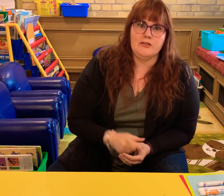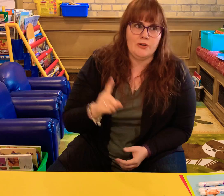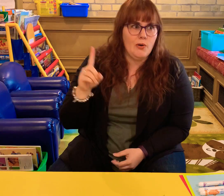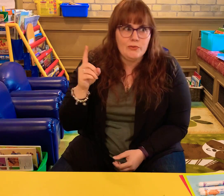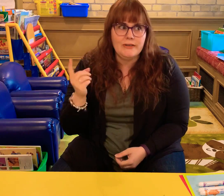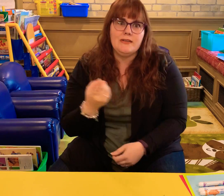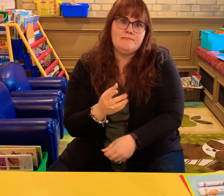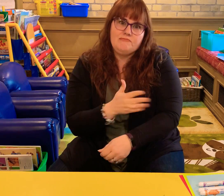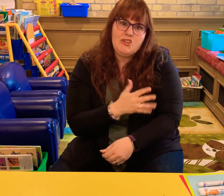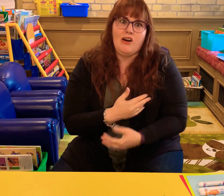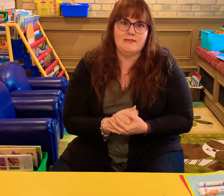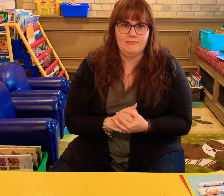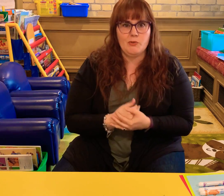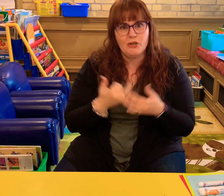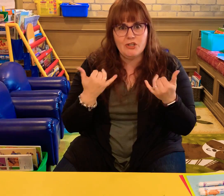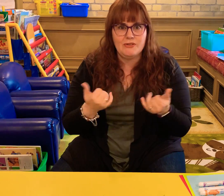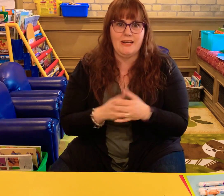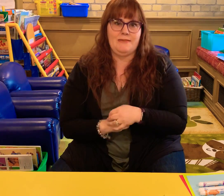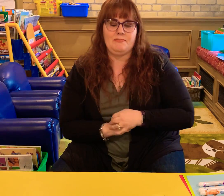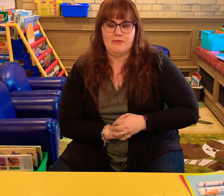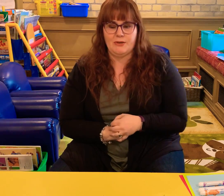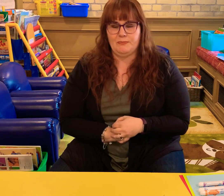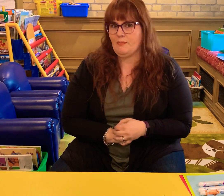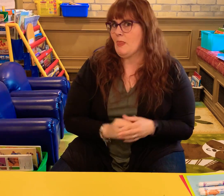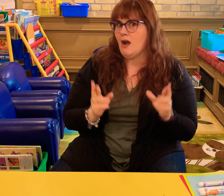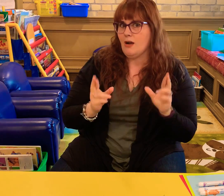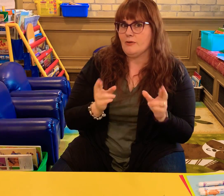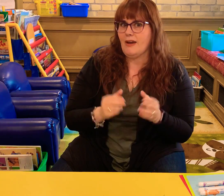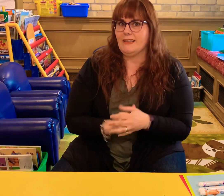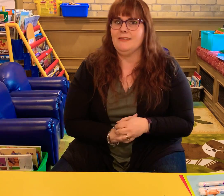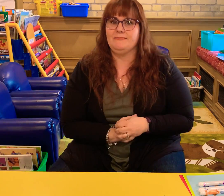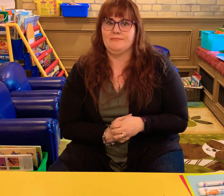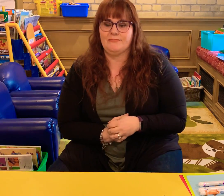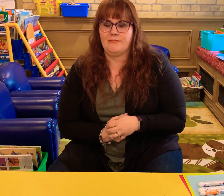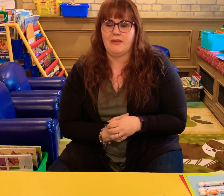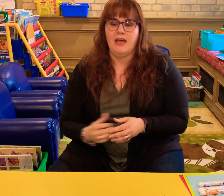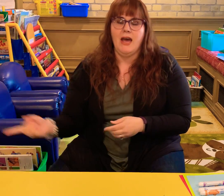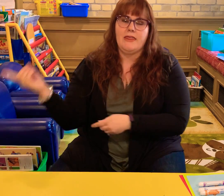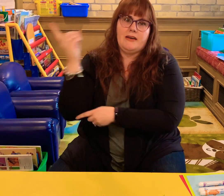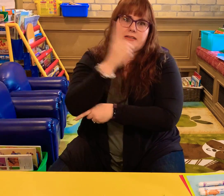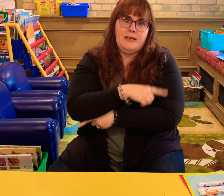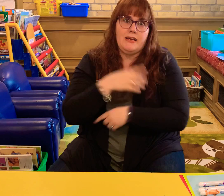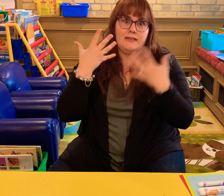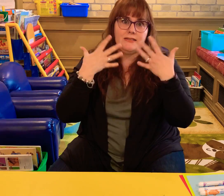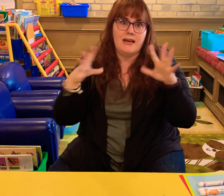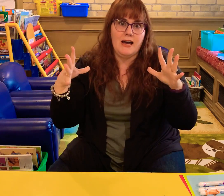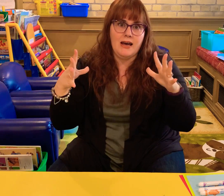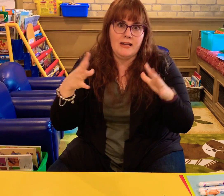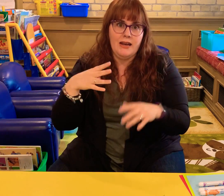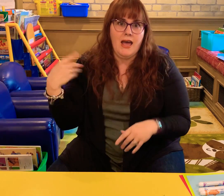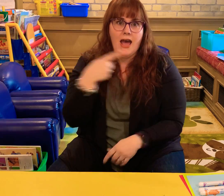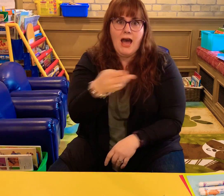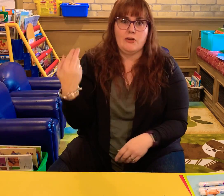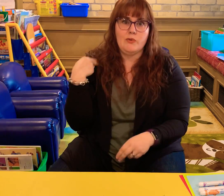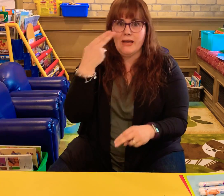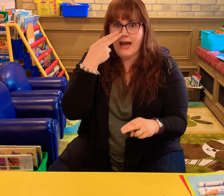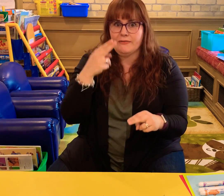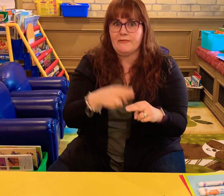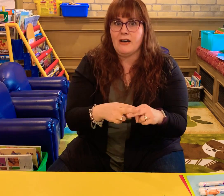it's the only song that we're gonna do today. So, are we ready? The day is done and we had fun.